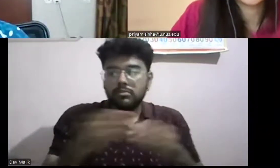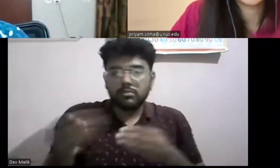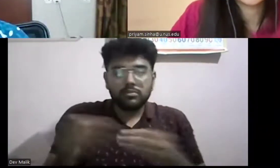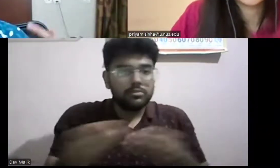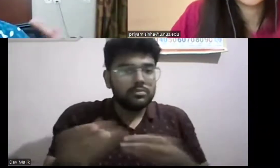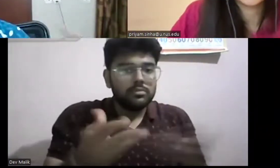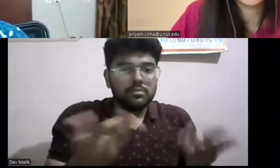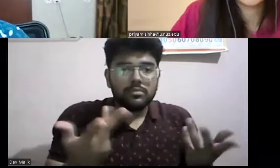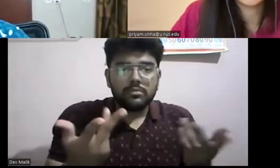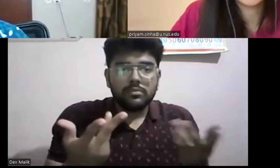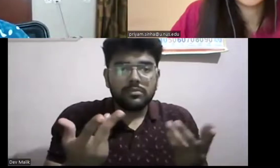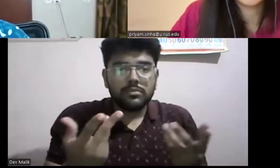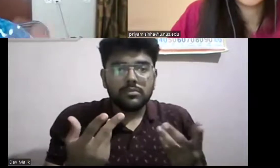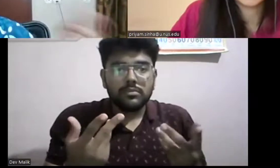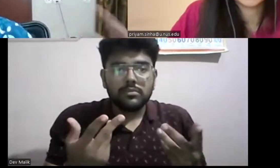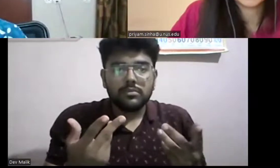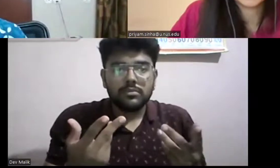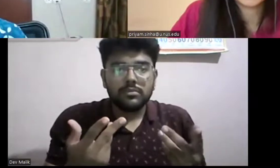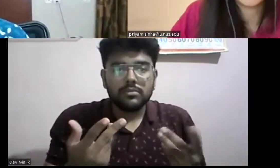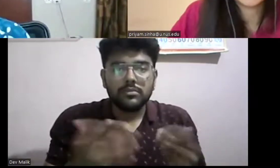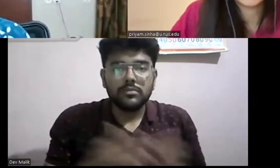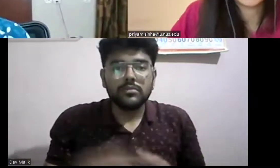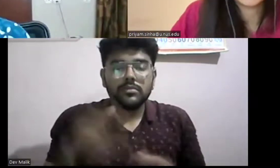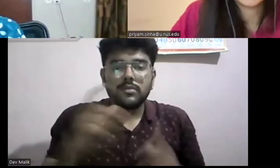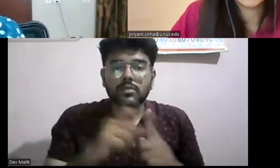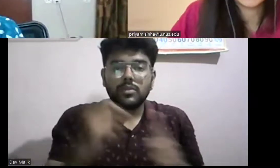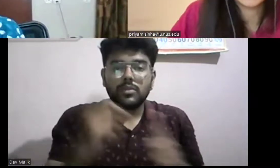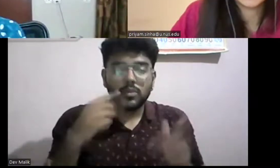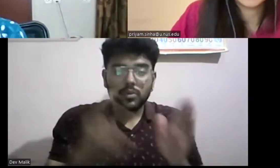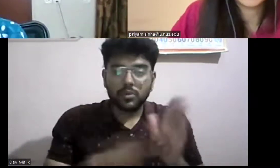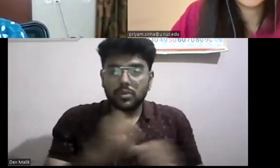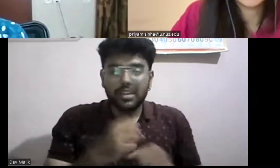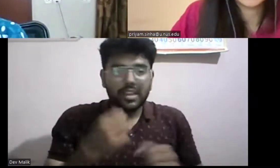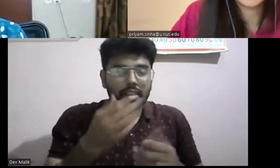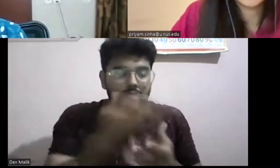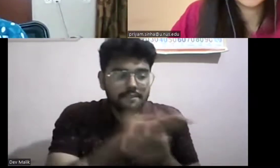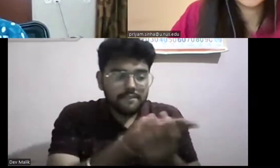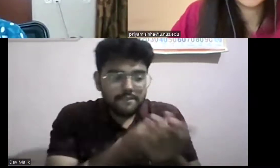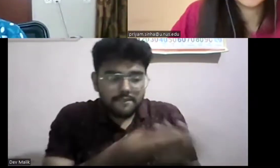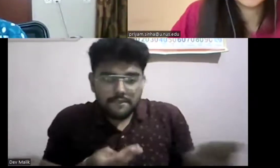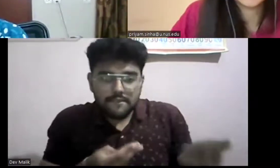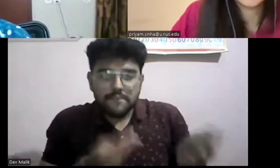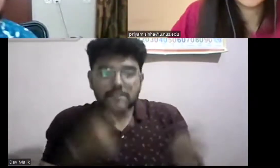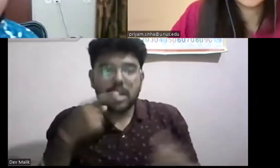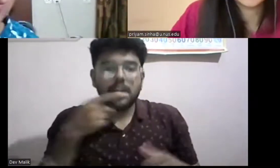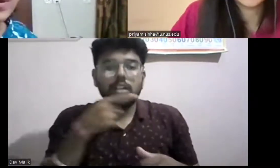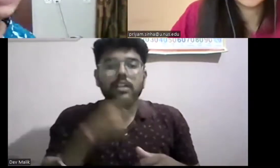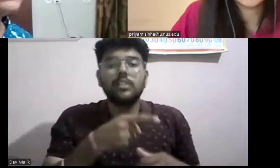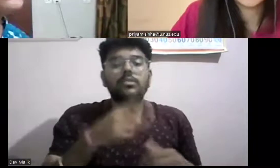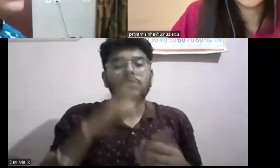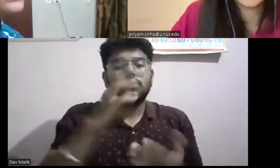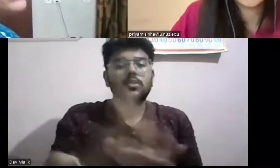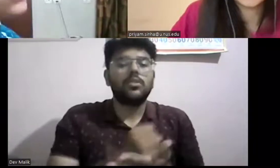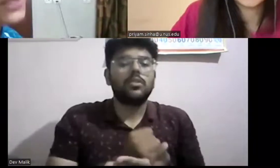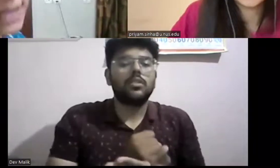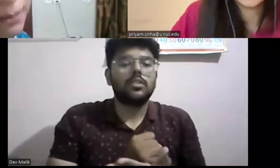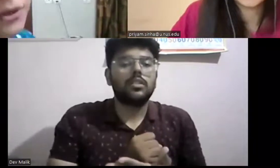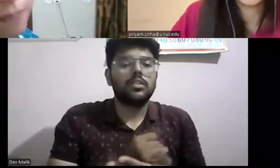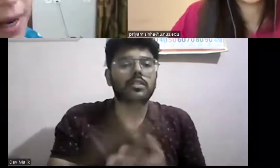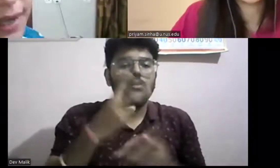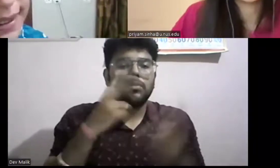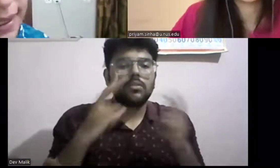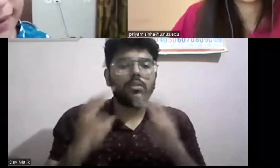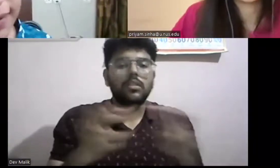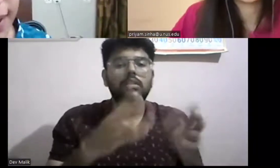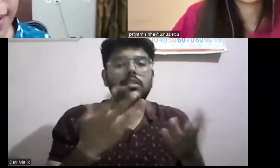and doing that robbery there. So definitely you can actually look into this concept